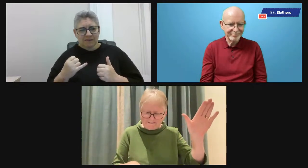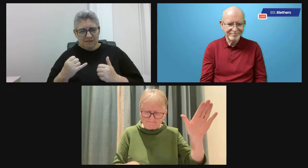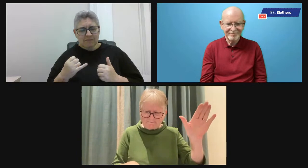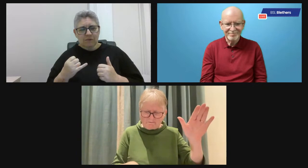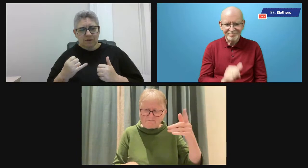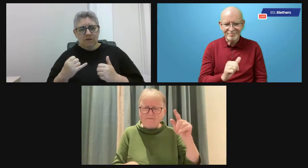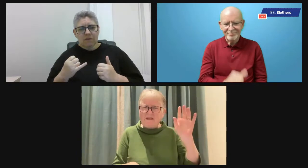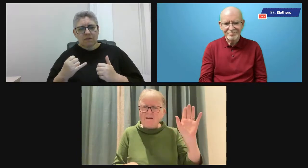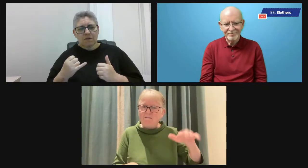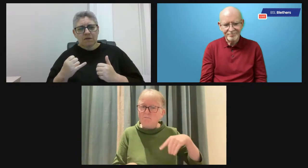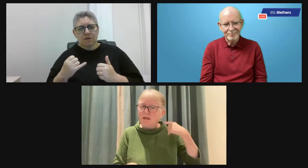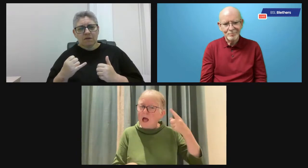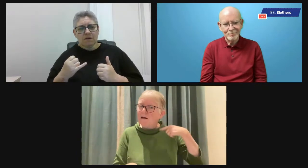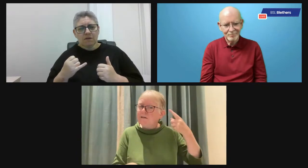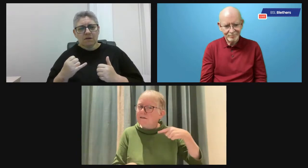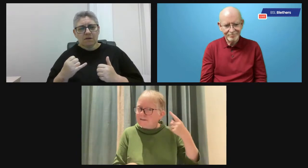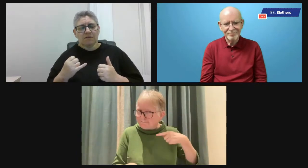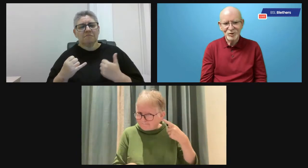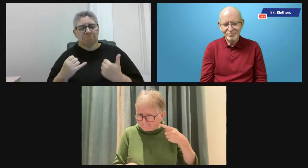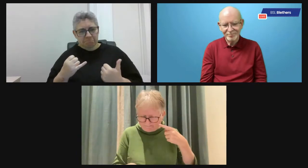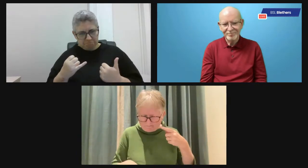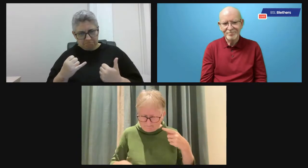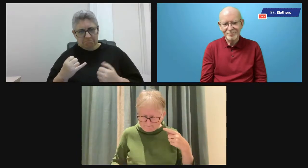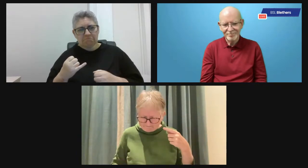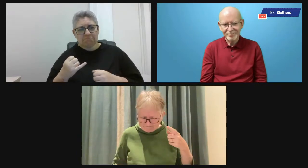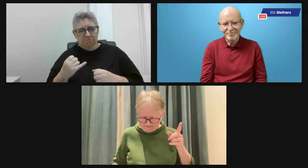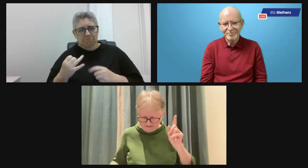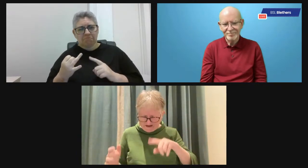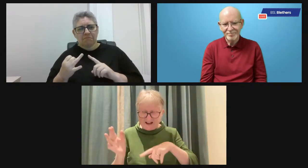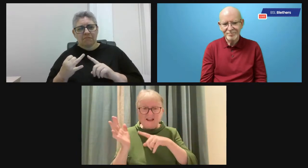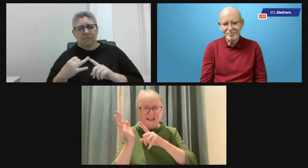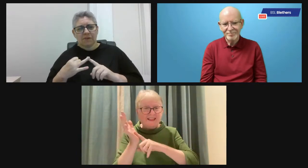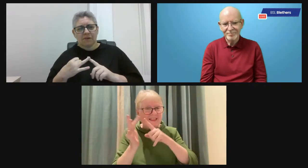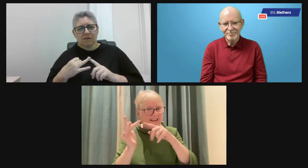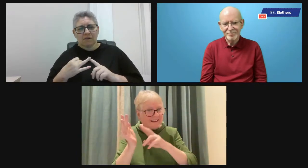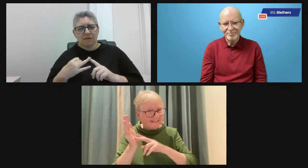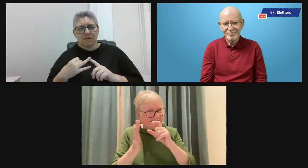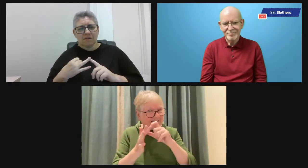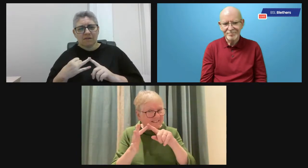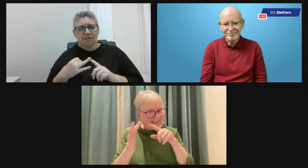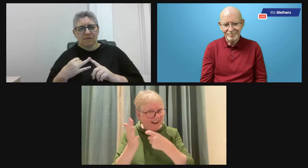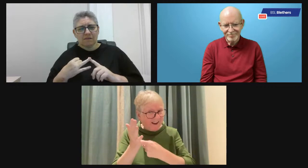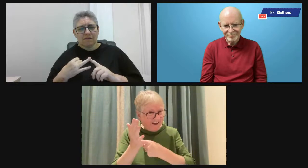And Richard, unfortunately, has passed away now, but he was based in London.